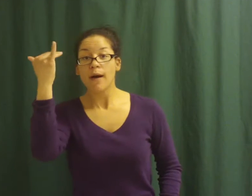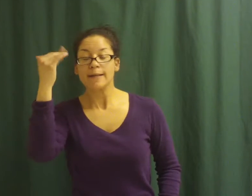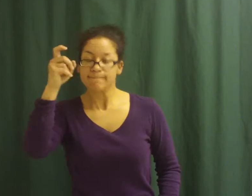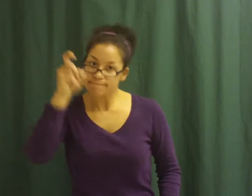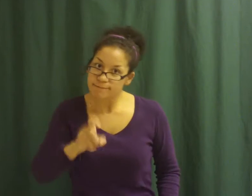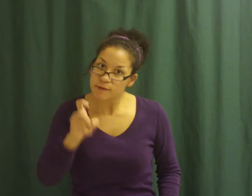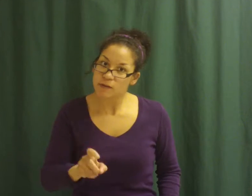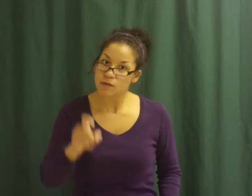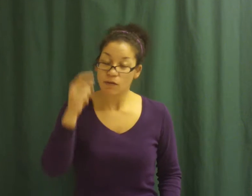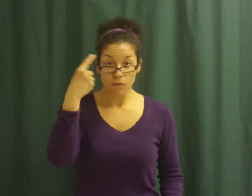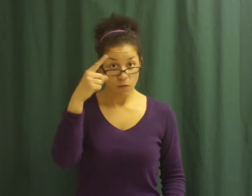liberties.